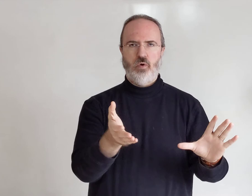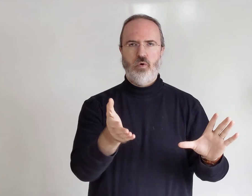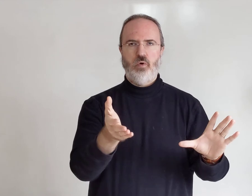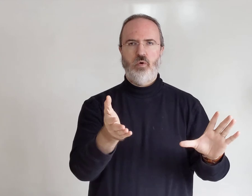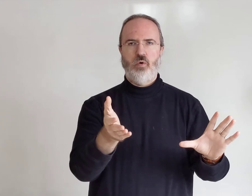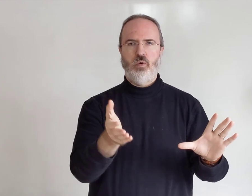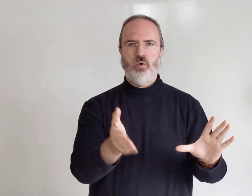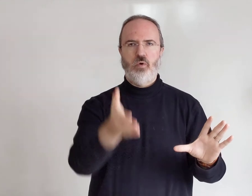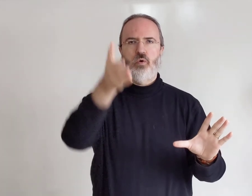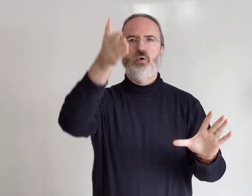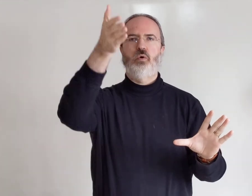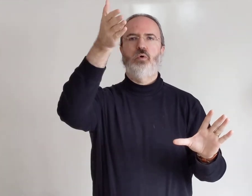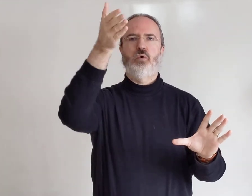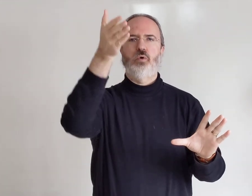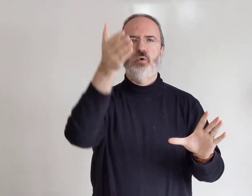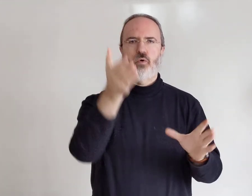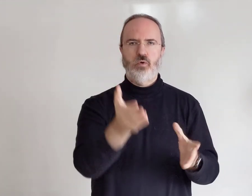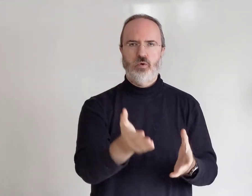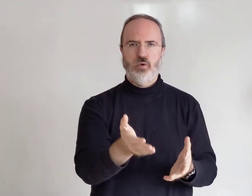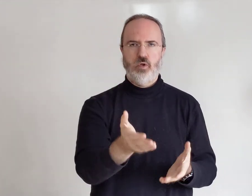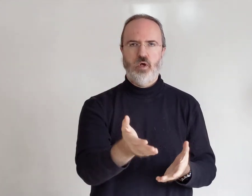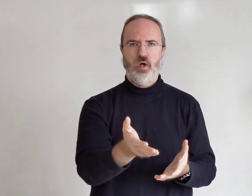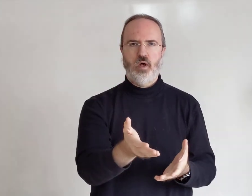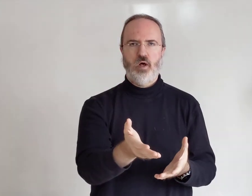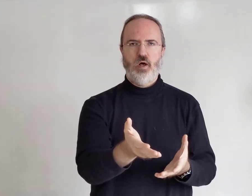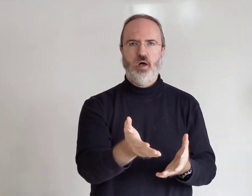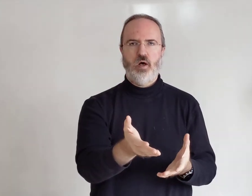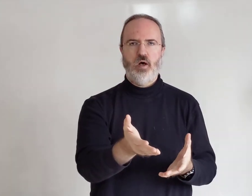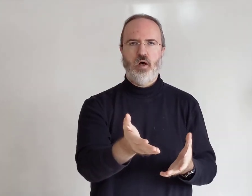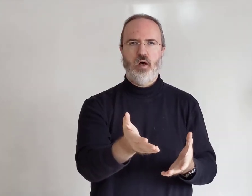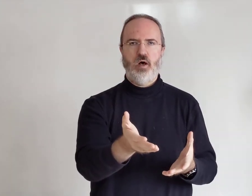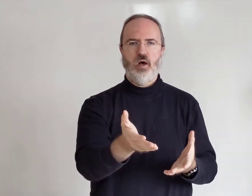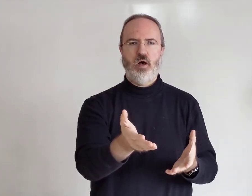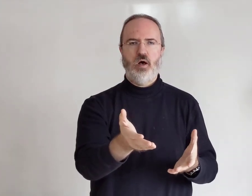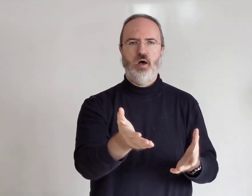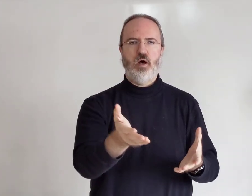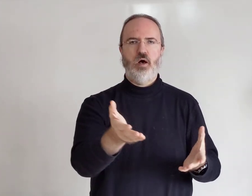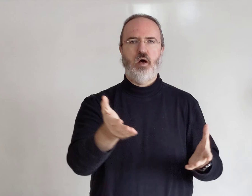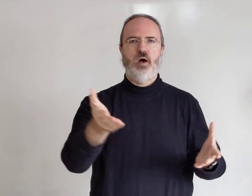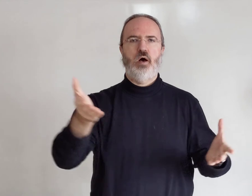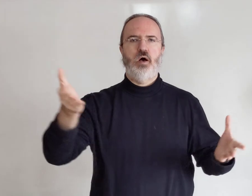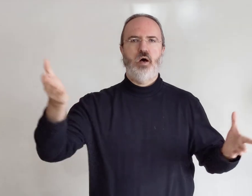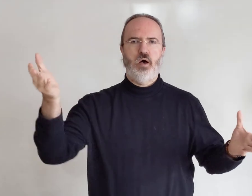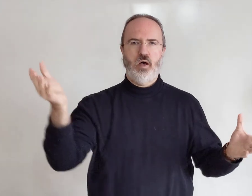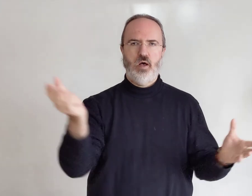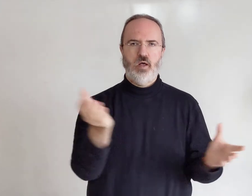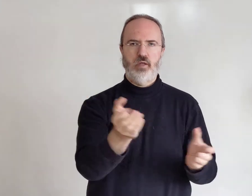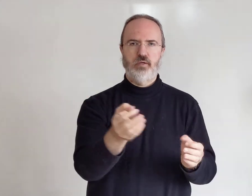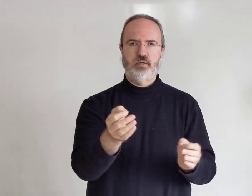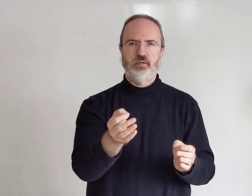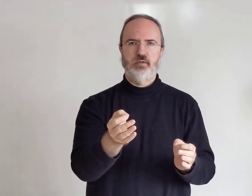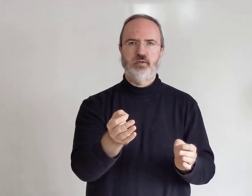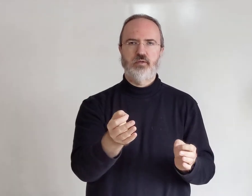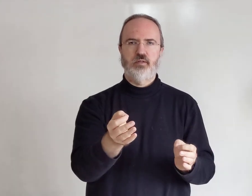O God. Lord. Verse 2 Are you with glory? And xem your hands together, Awful understand. is